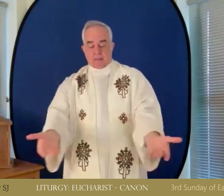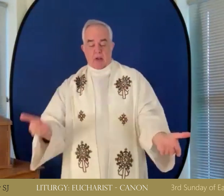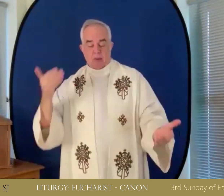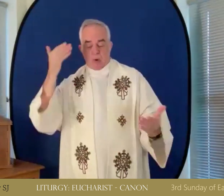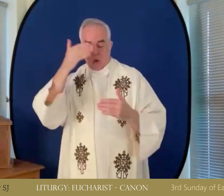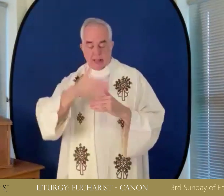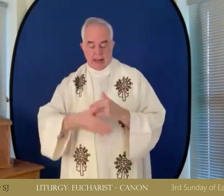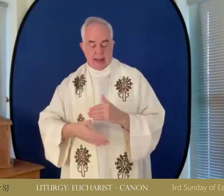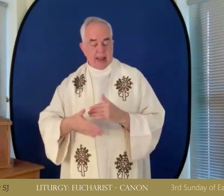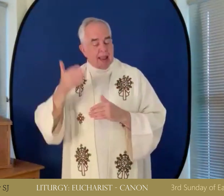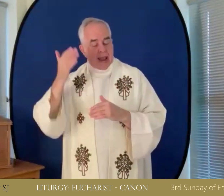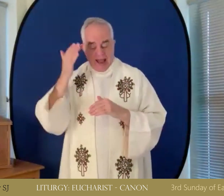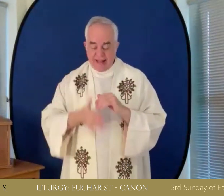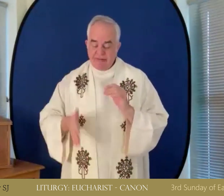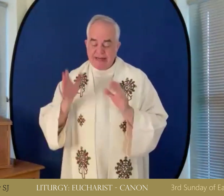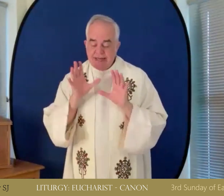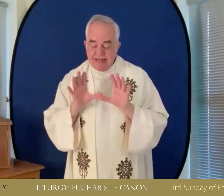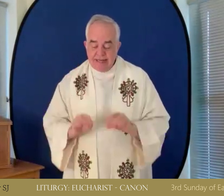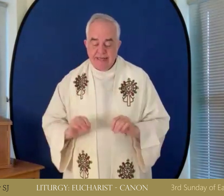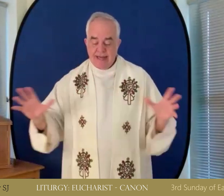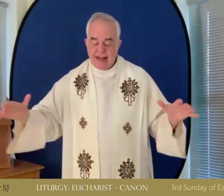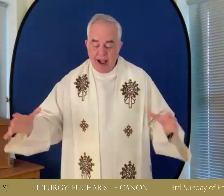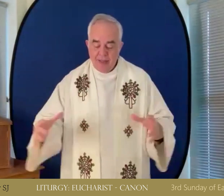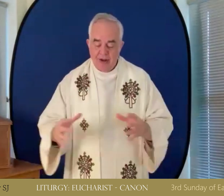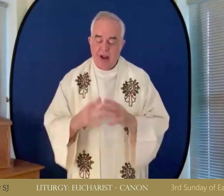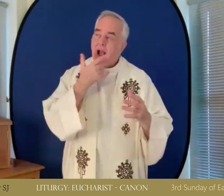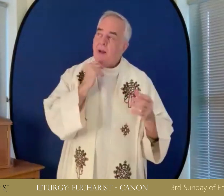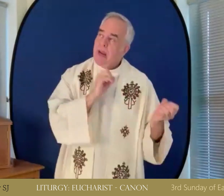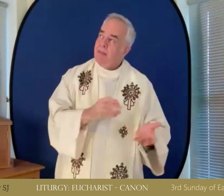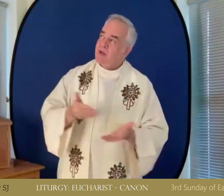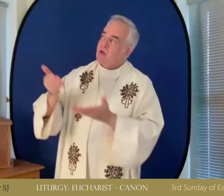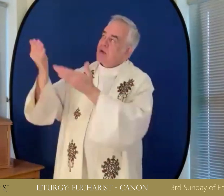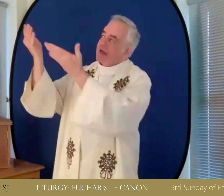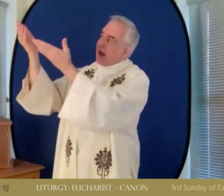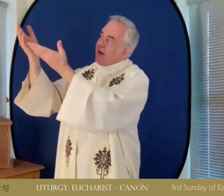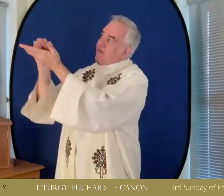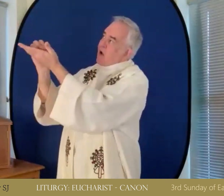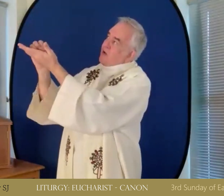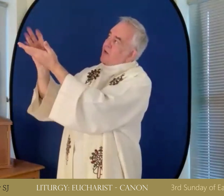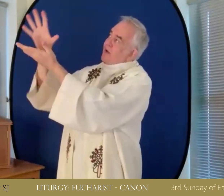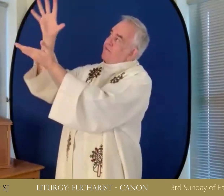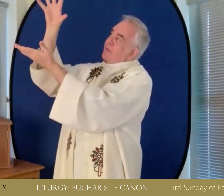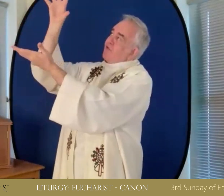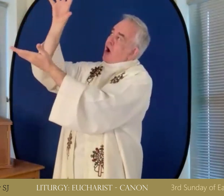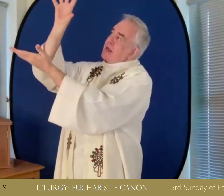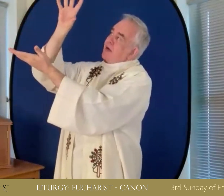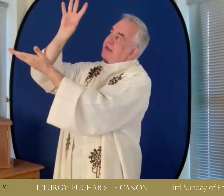make them holy. And now it's cease to gather the people to your side, so that from the rising of the